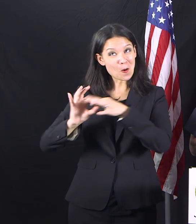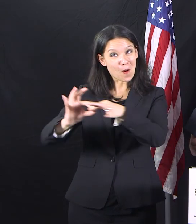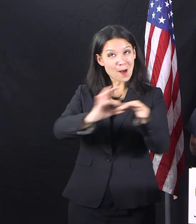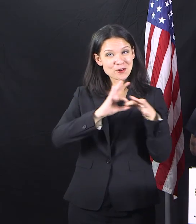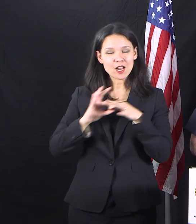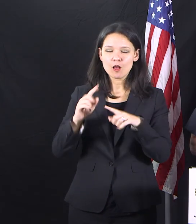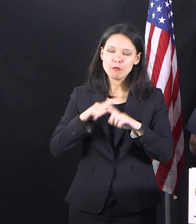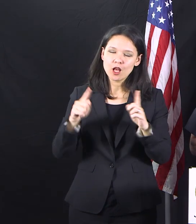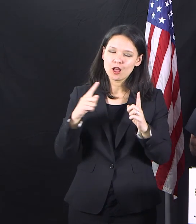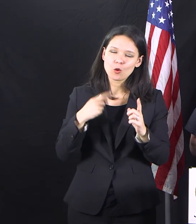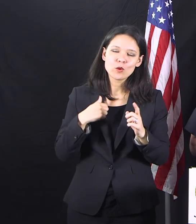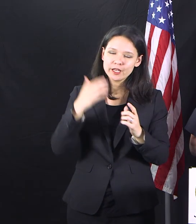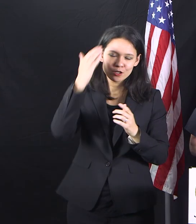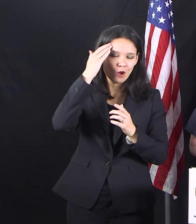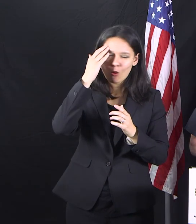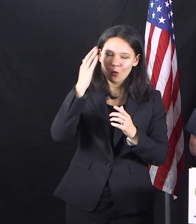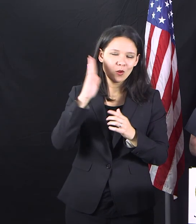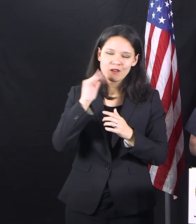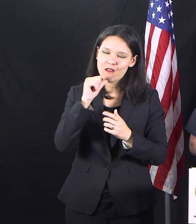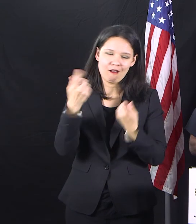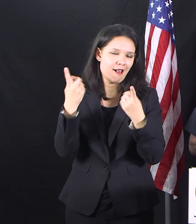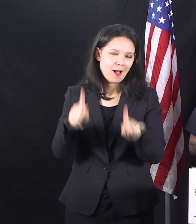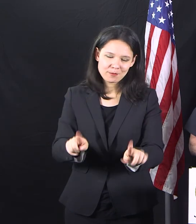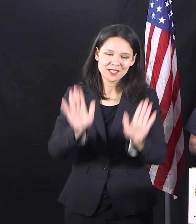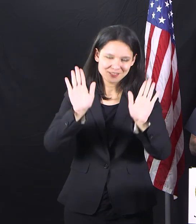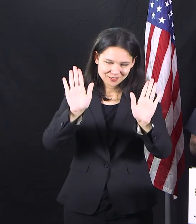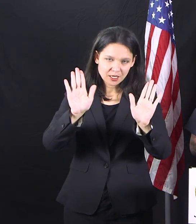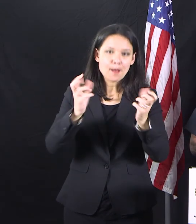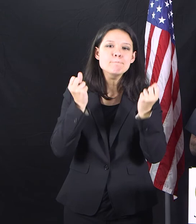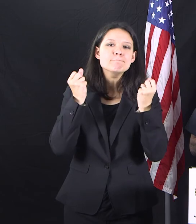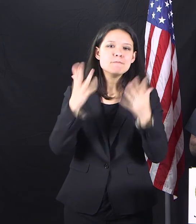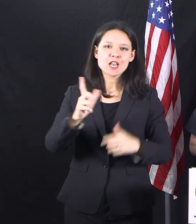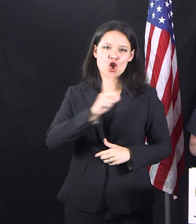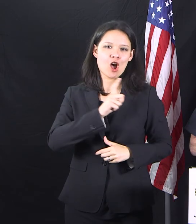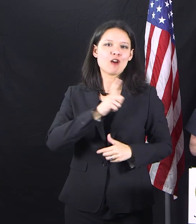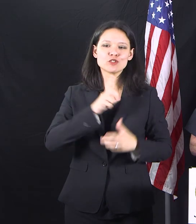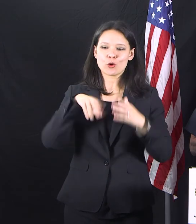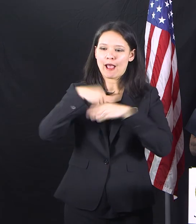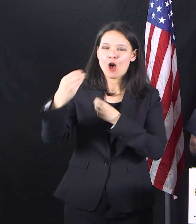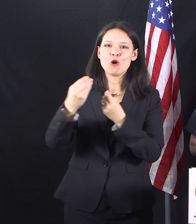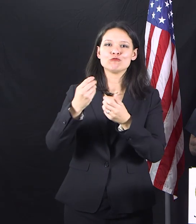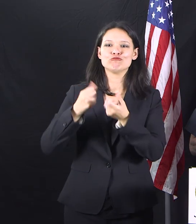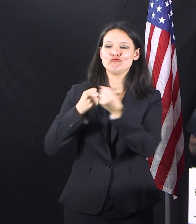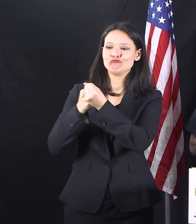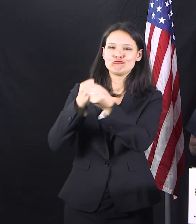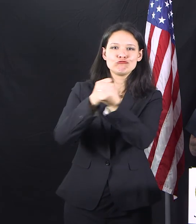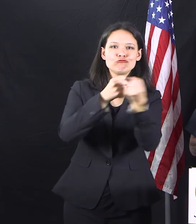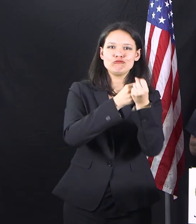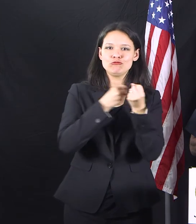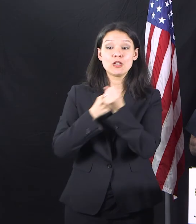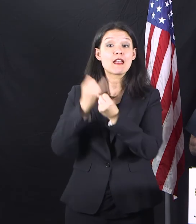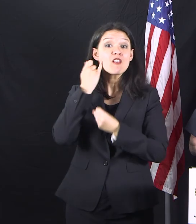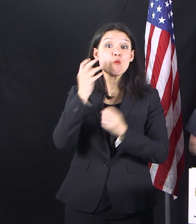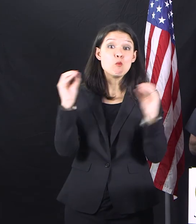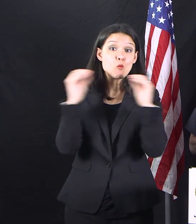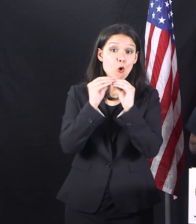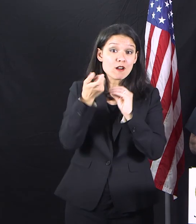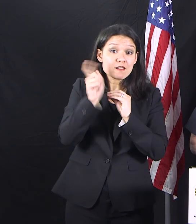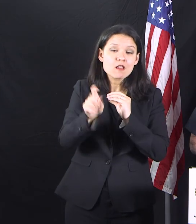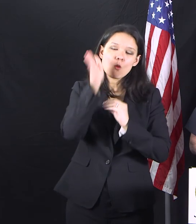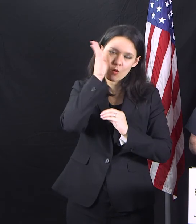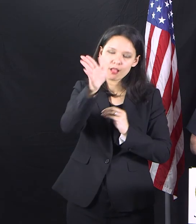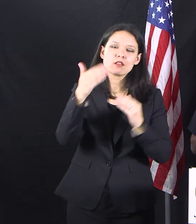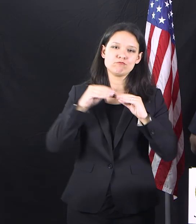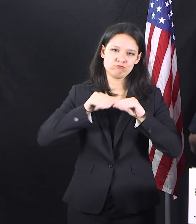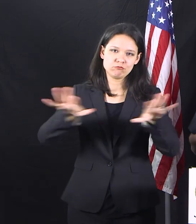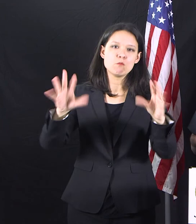not so naive as to believe that's what's going to happen. We have plenty of officers on the street, and we have a plan to put more officers on the street if needed.